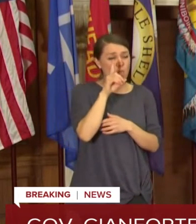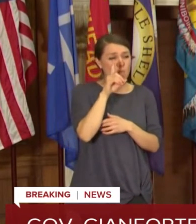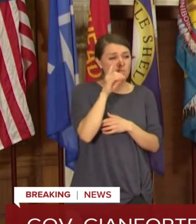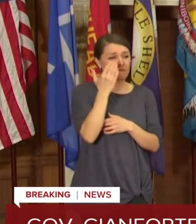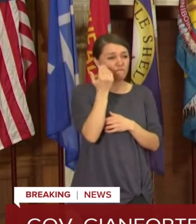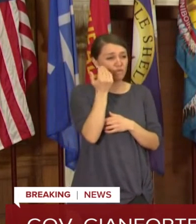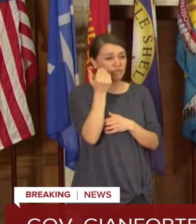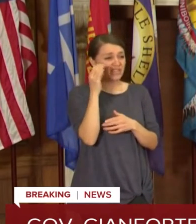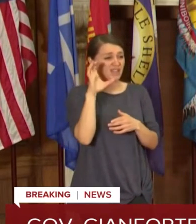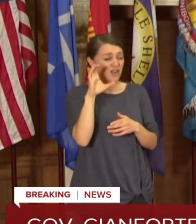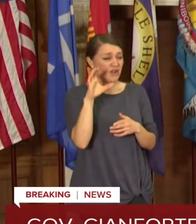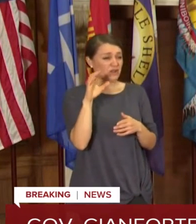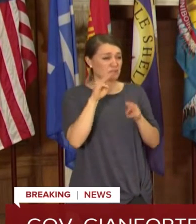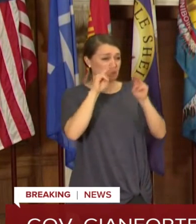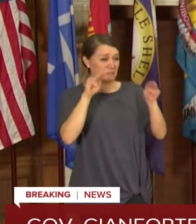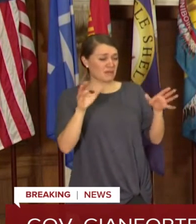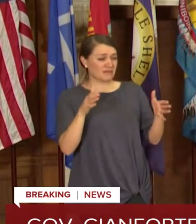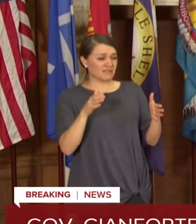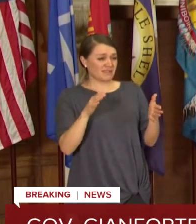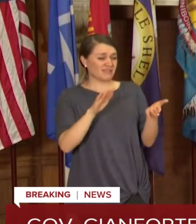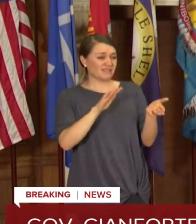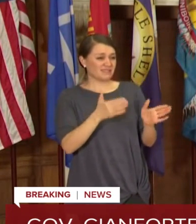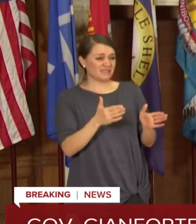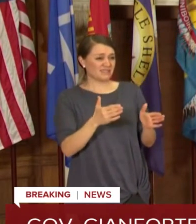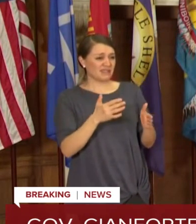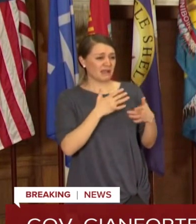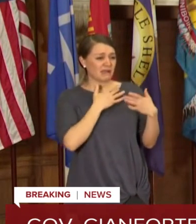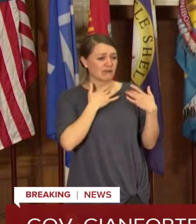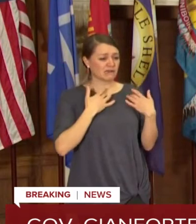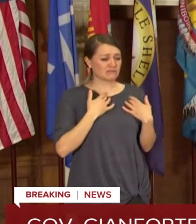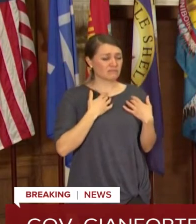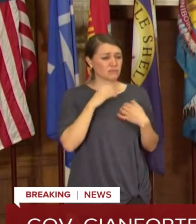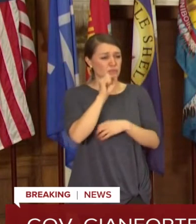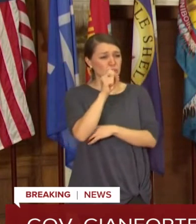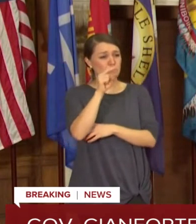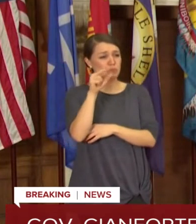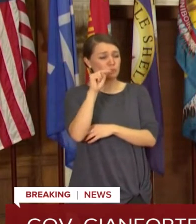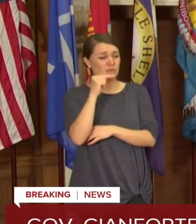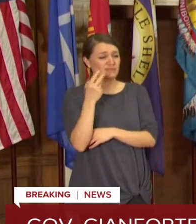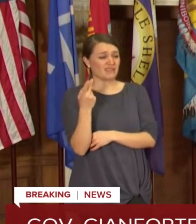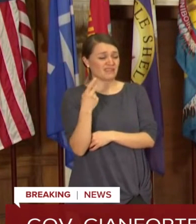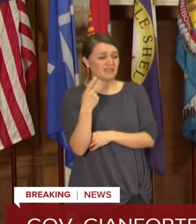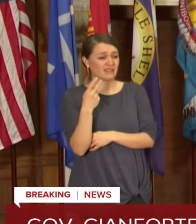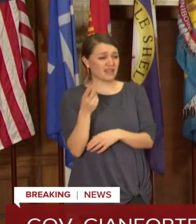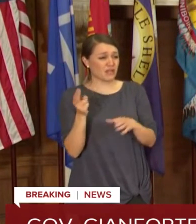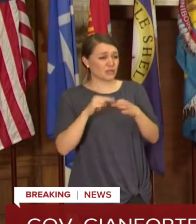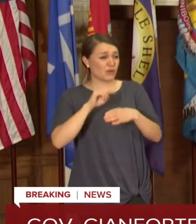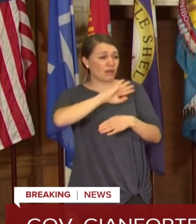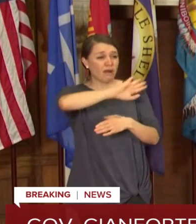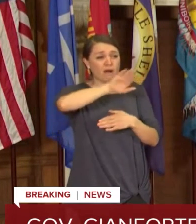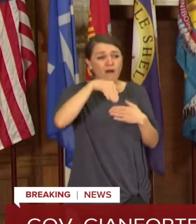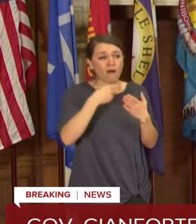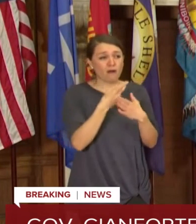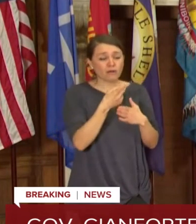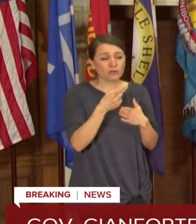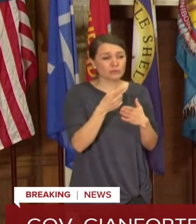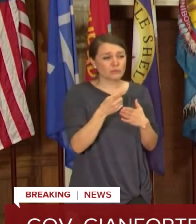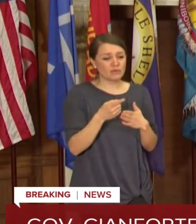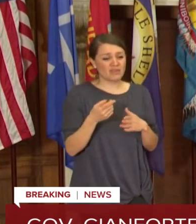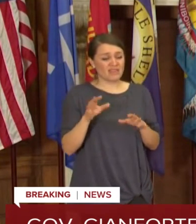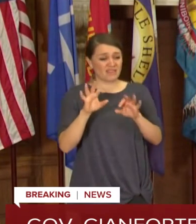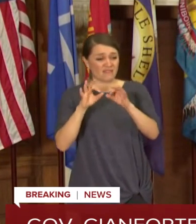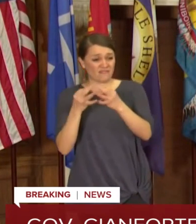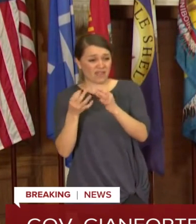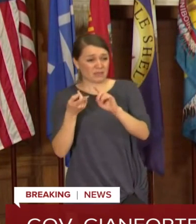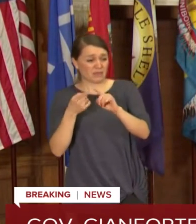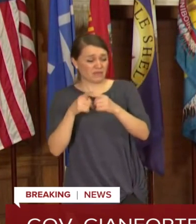lives. With heavy hearts, Susan and I join all Montanans in keeping the family and friends of those